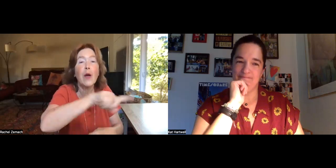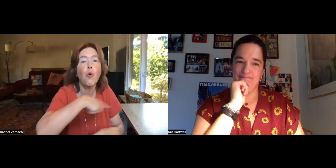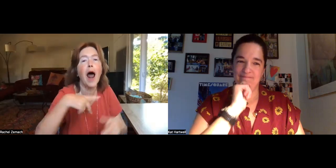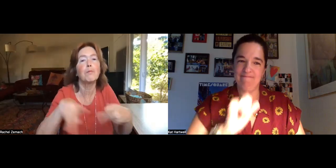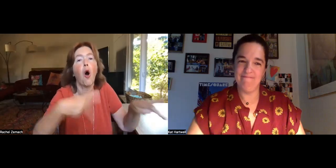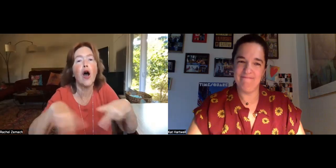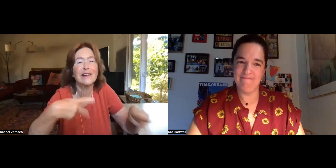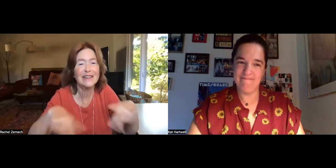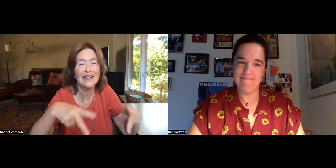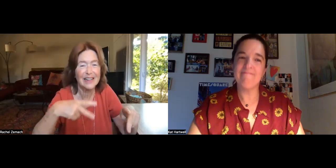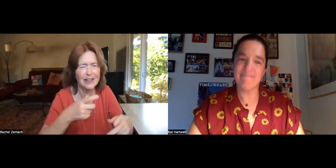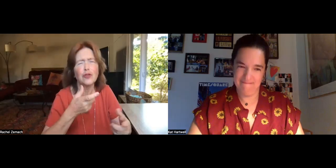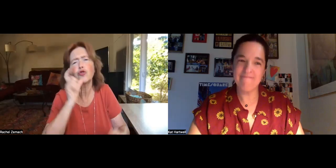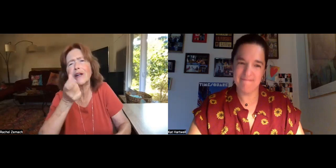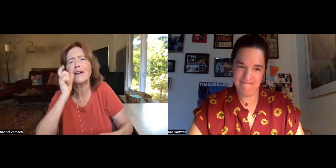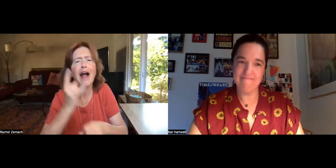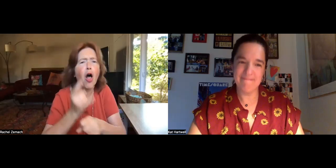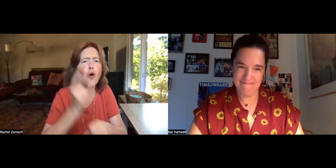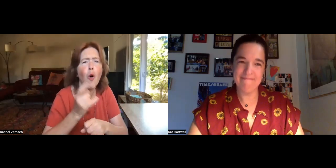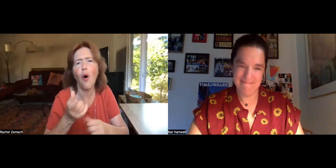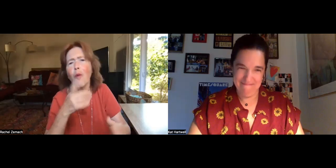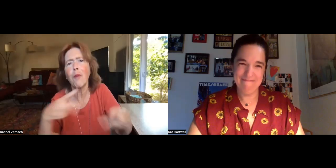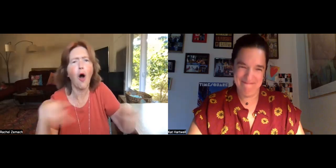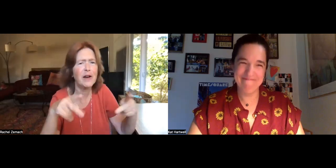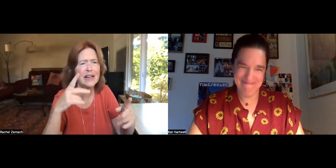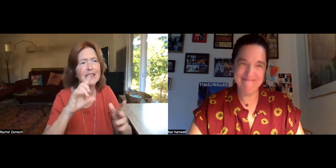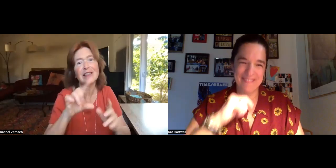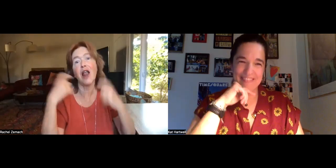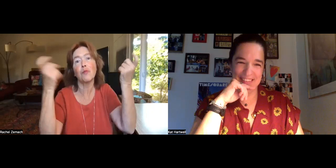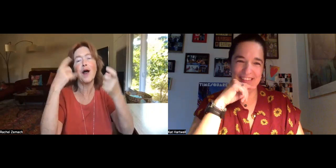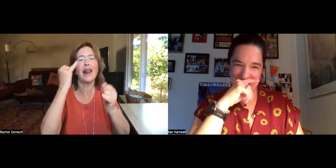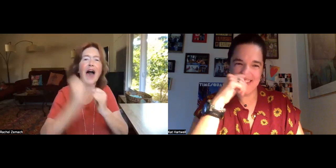were bored. Drinking alcohol party. Celebrate